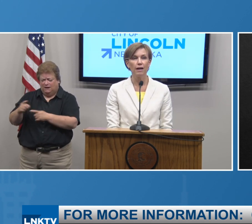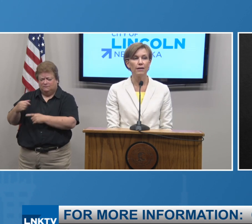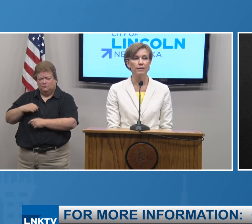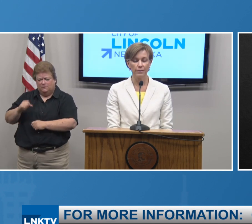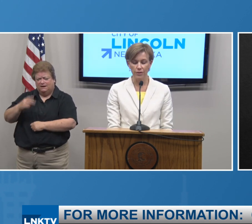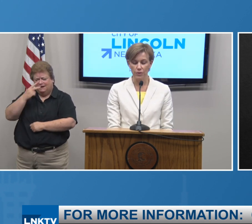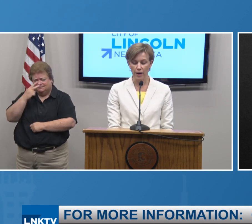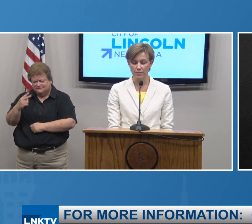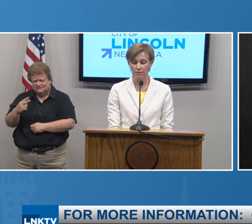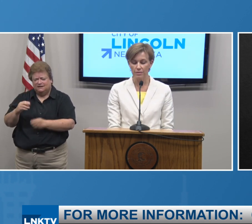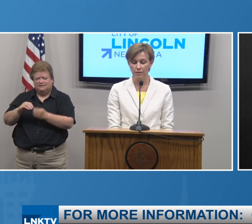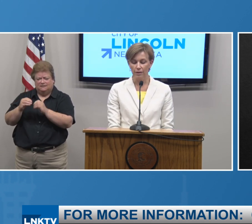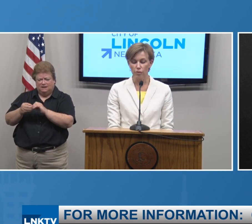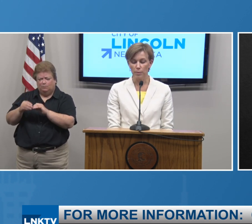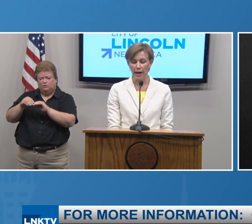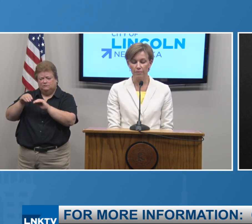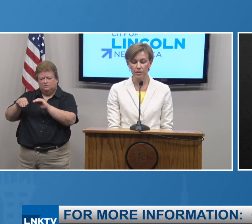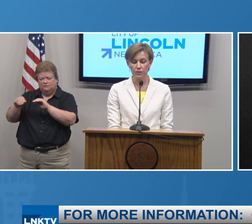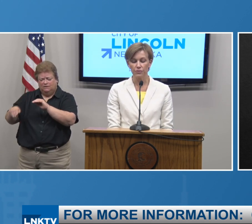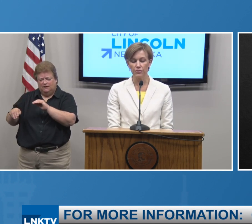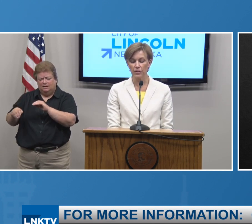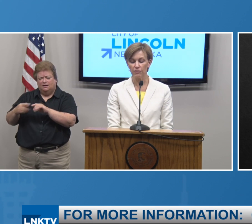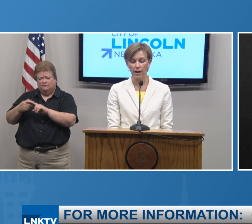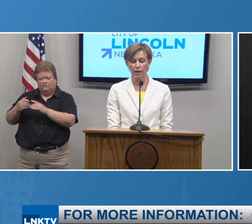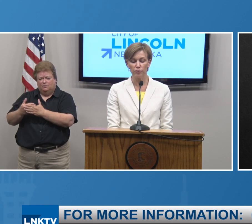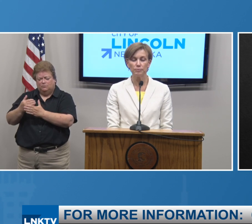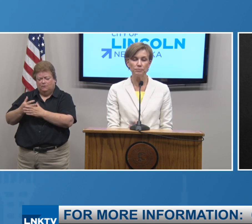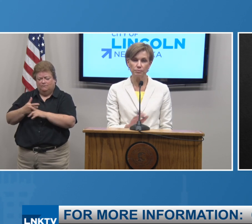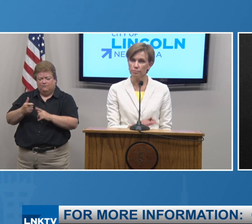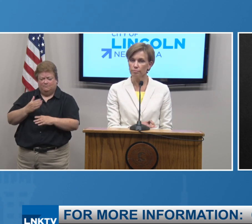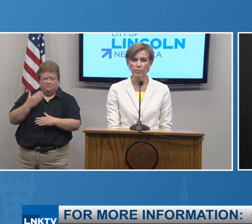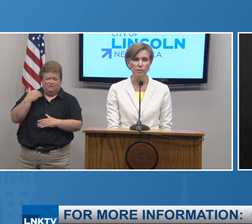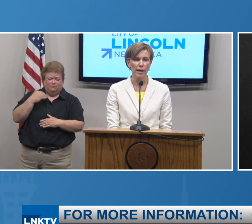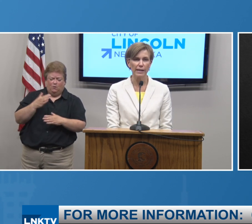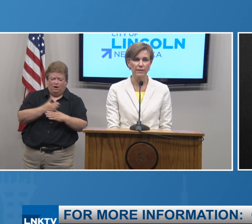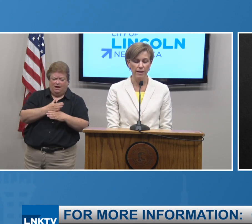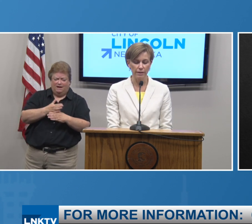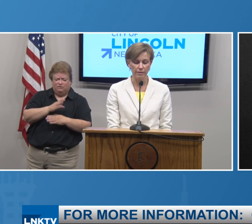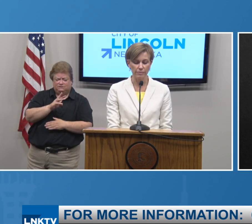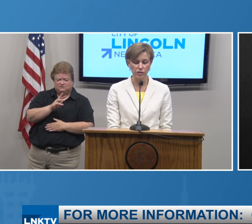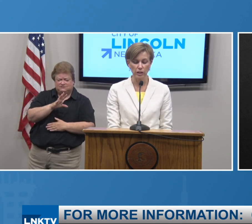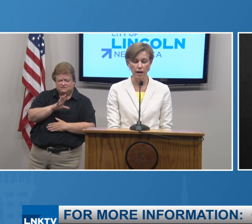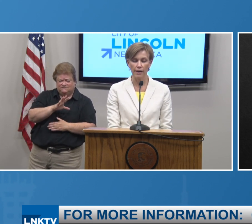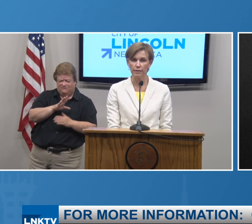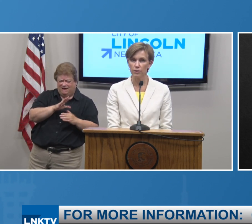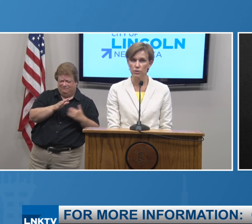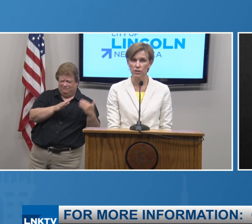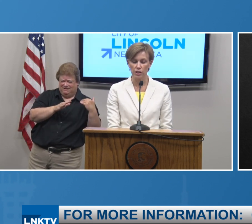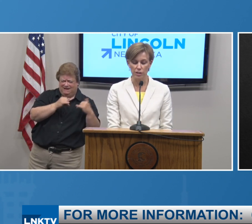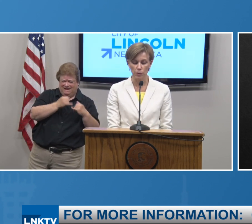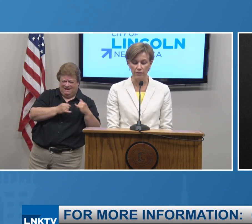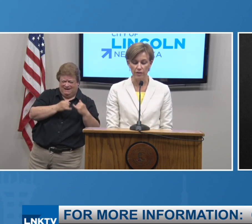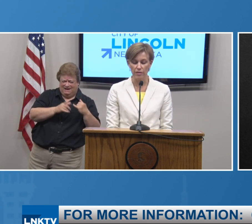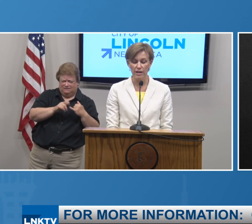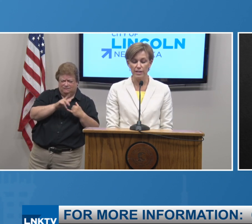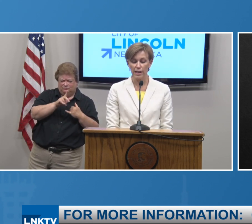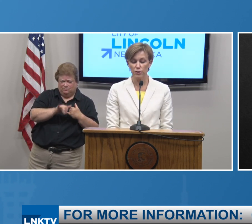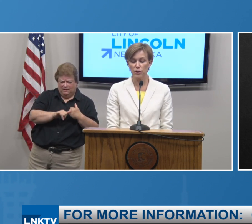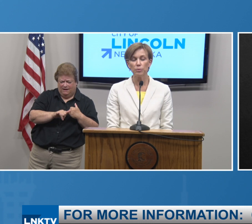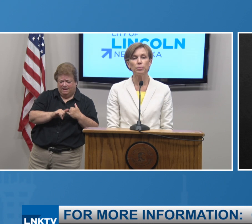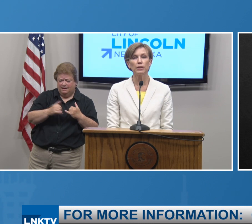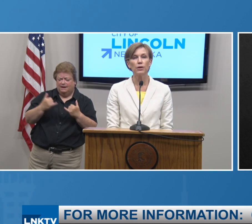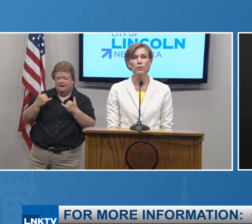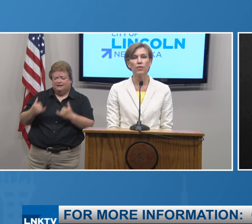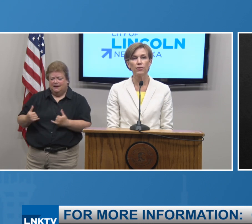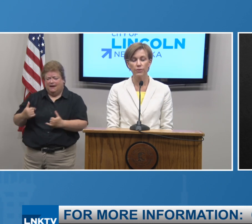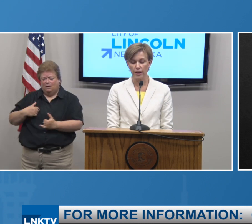the decline in new cases from an average of 55 back at the end of July, close to July 25th, down